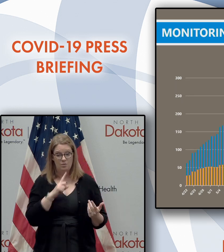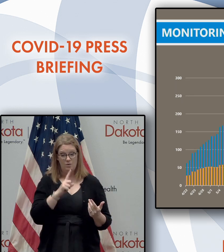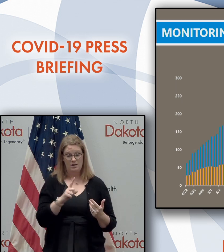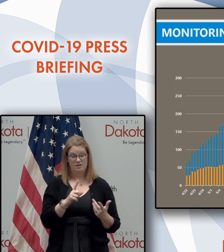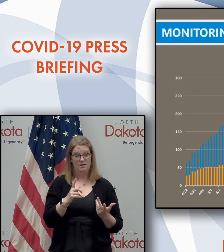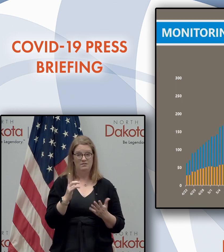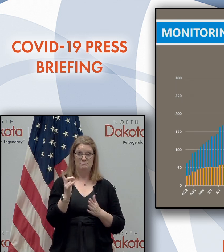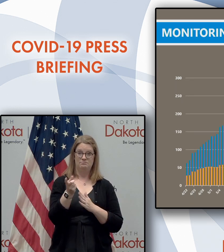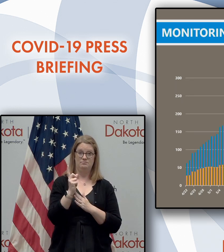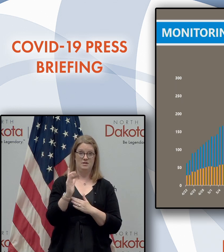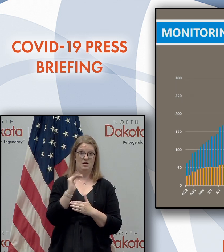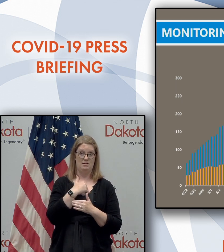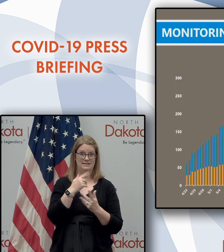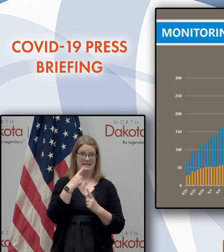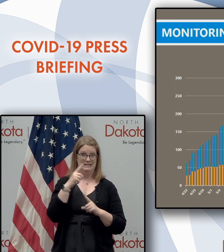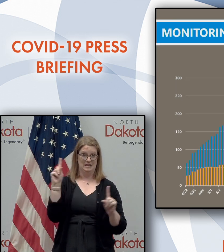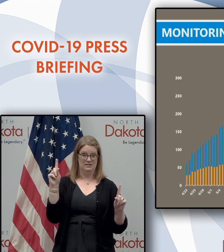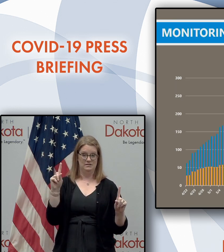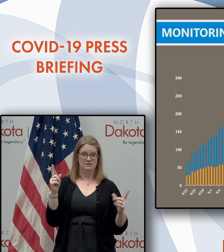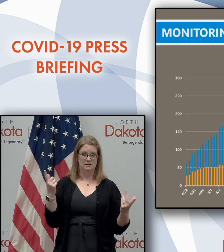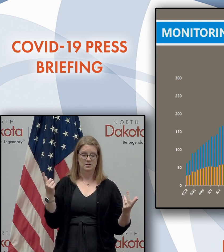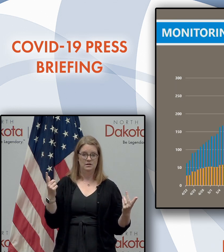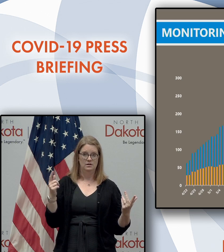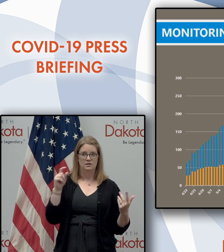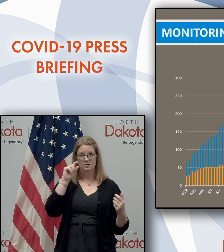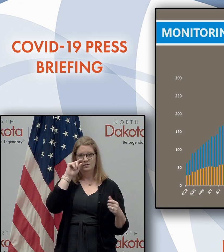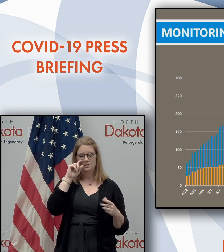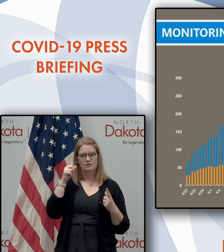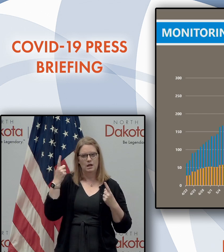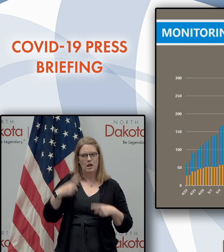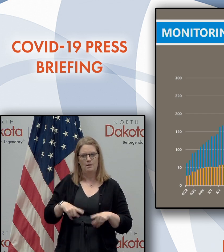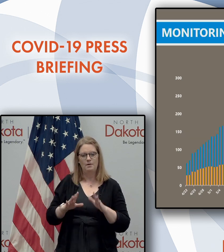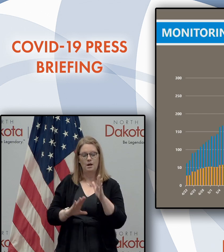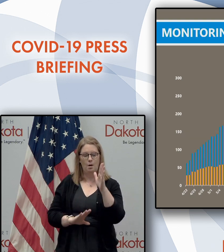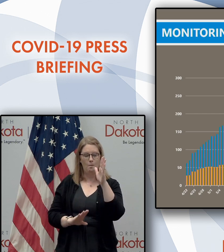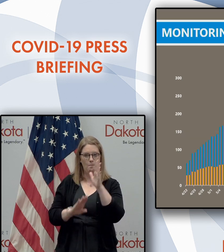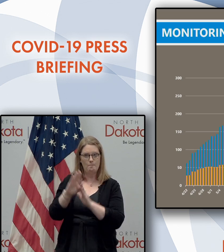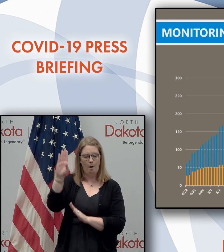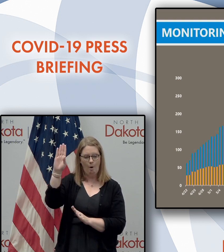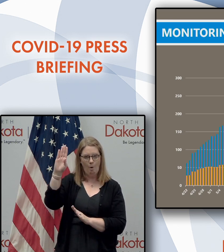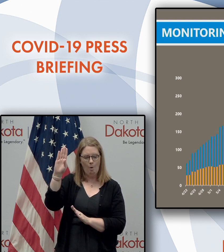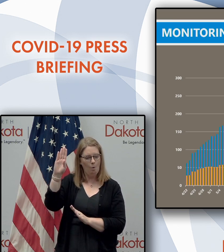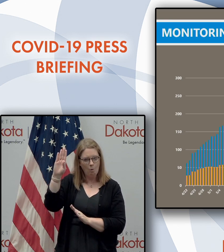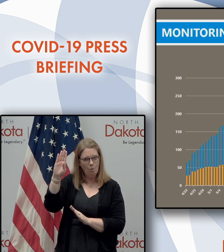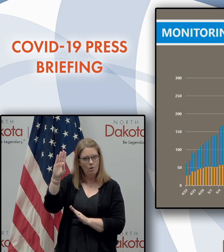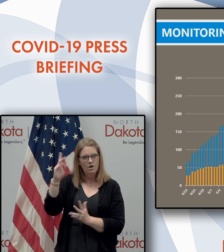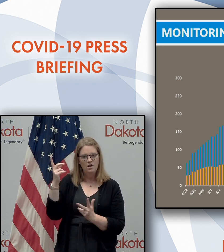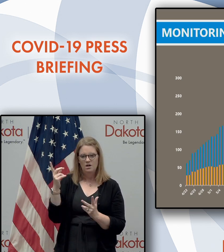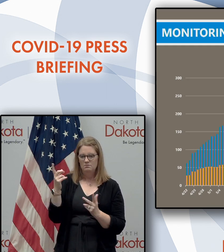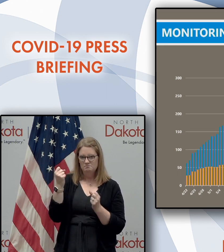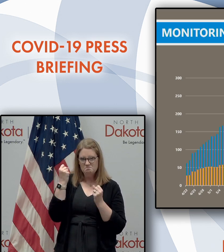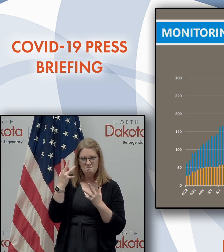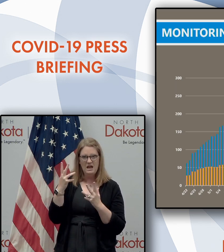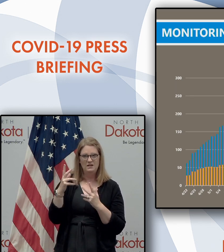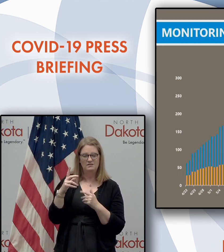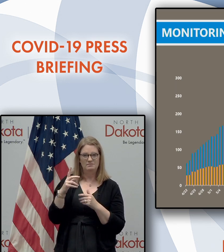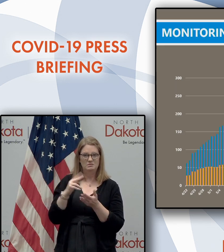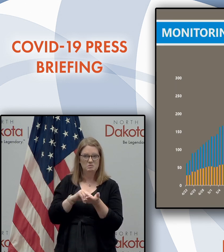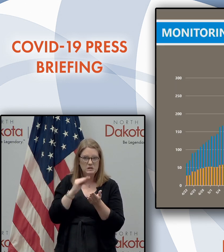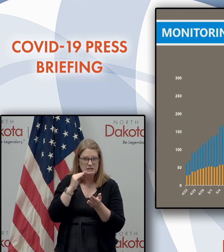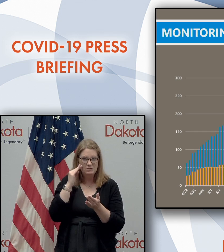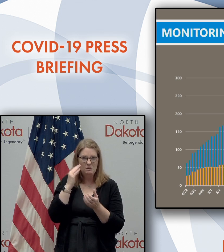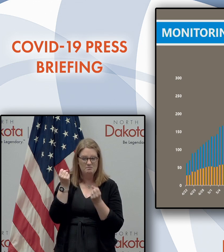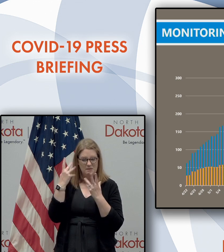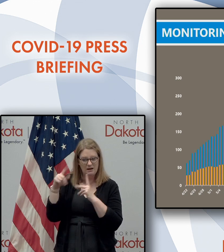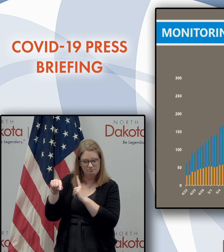had early on when we had a explosion, if you will, of cases that was happening in long-term care,